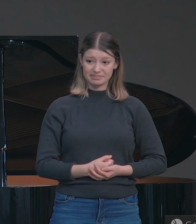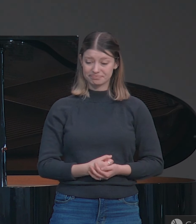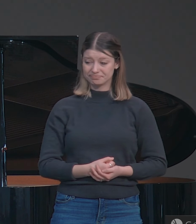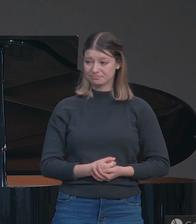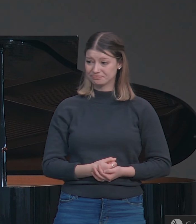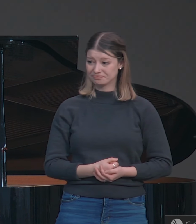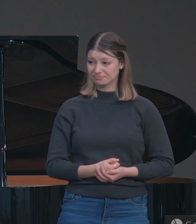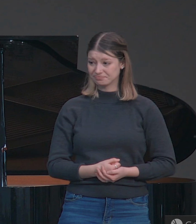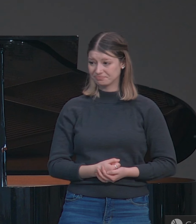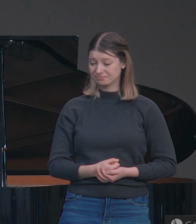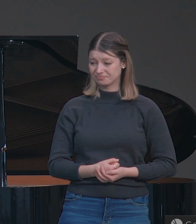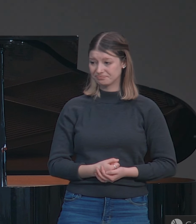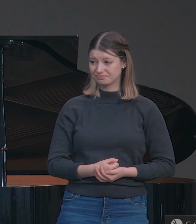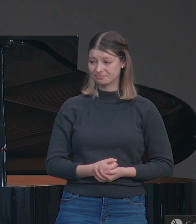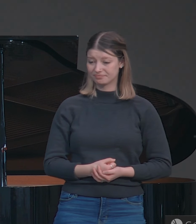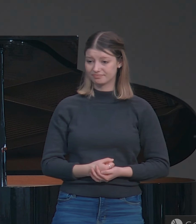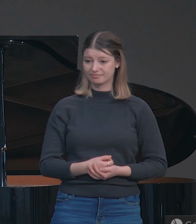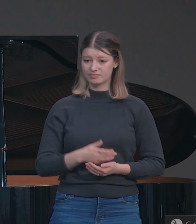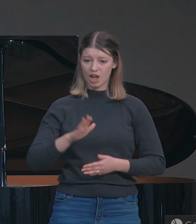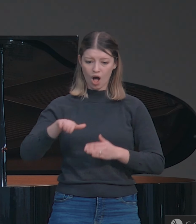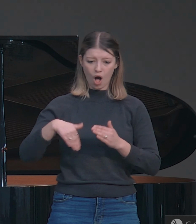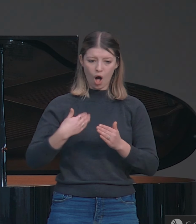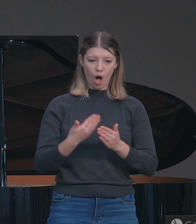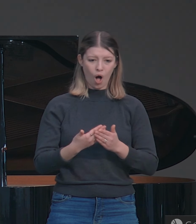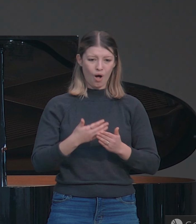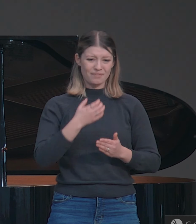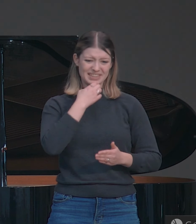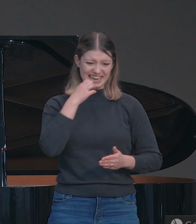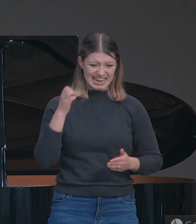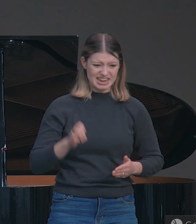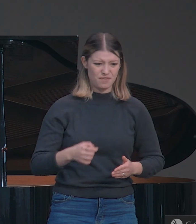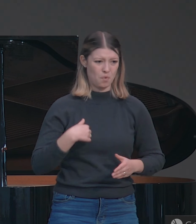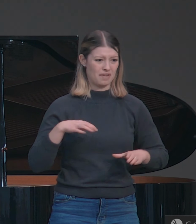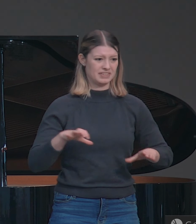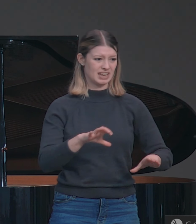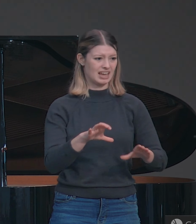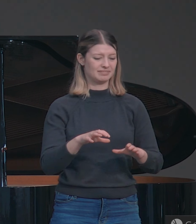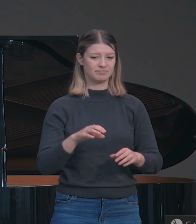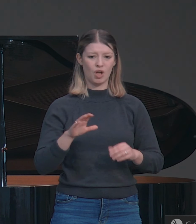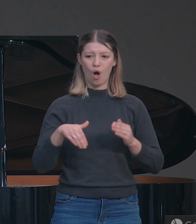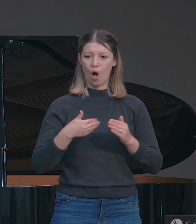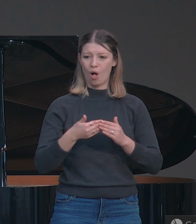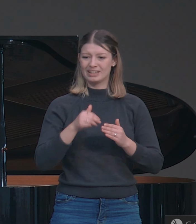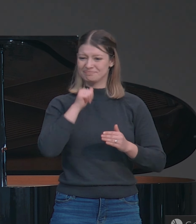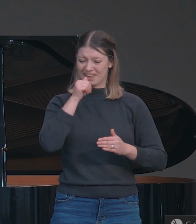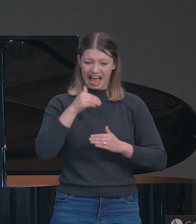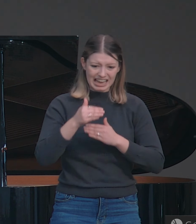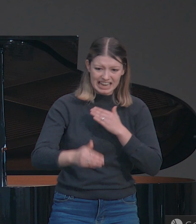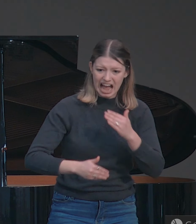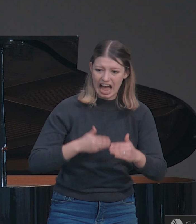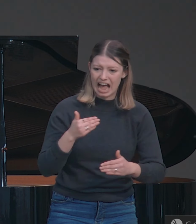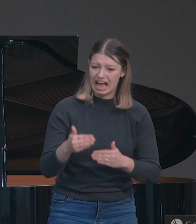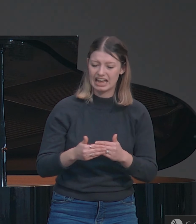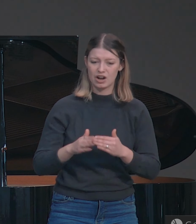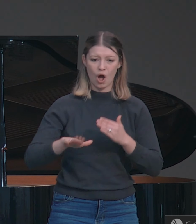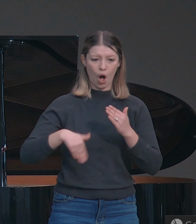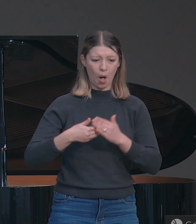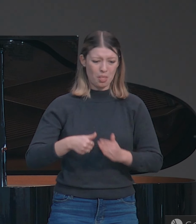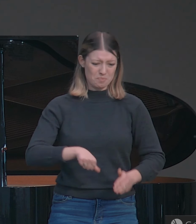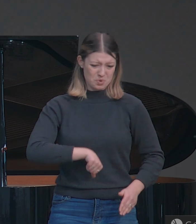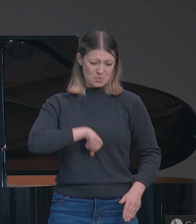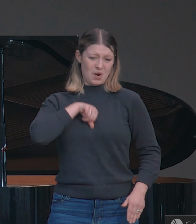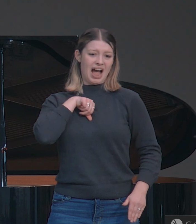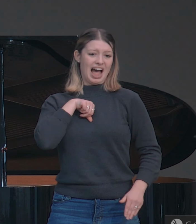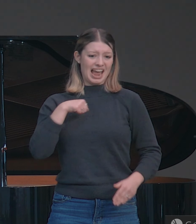All of the injustice that you have committed in your life, all of the unkindness that you have committed in your life, all